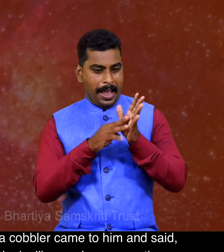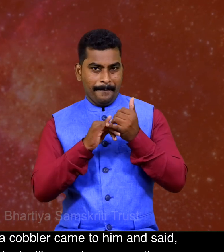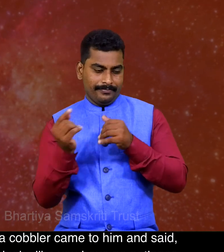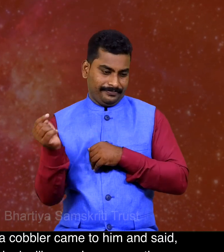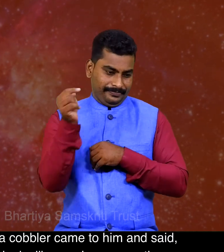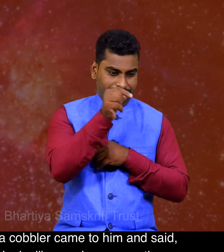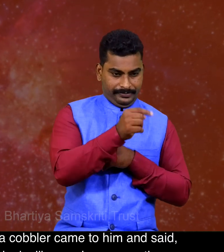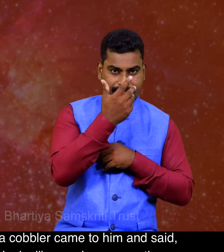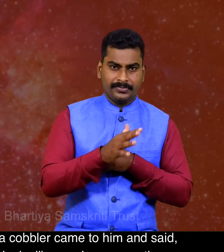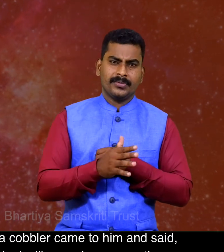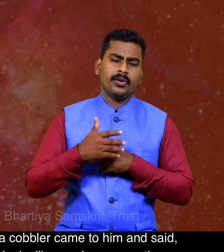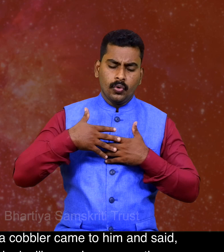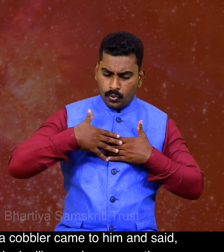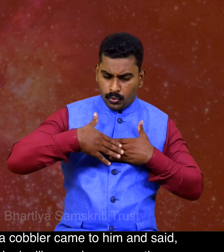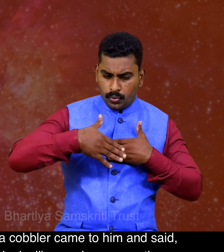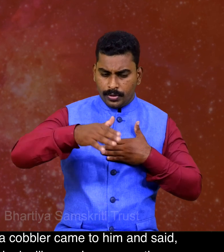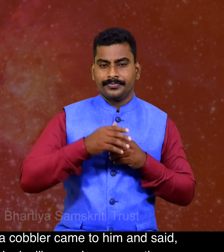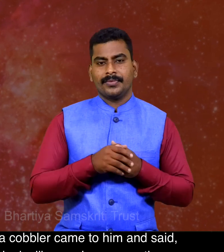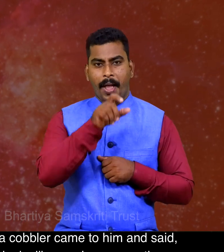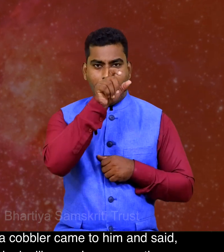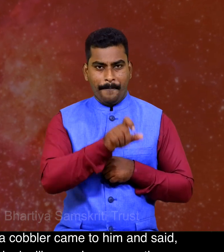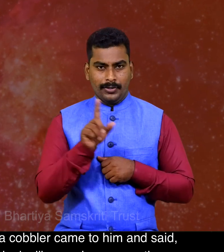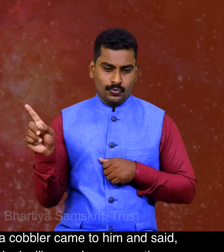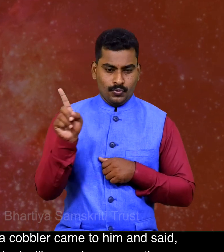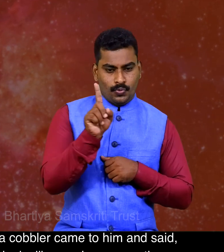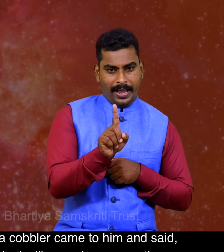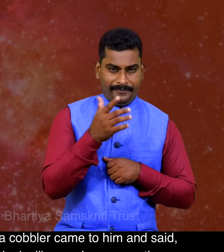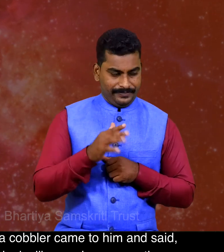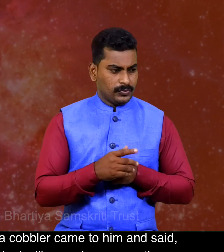One day, a cobbler came to him and said,